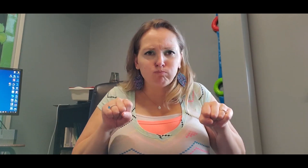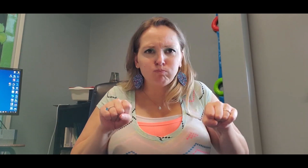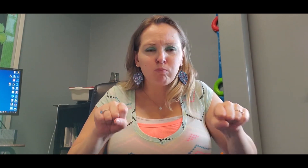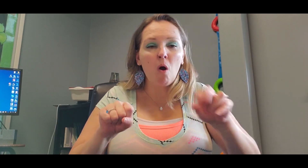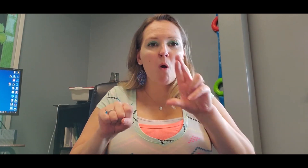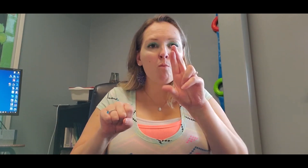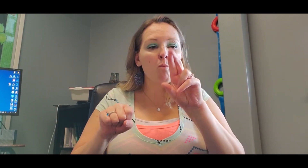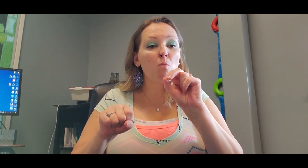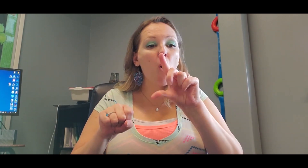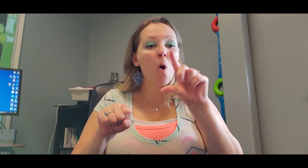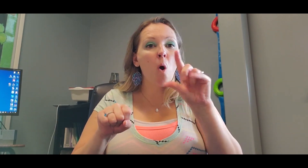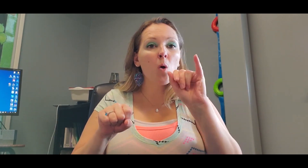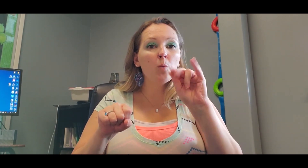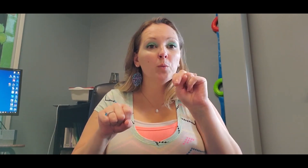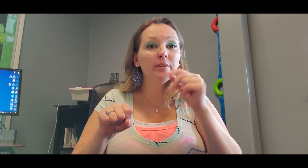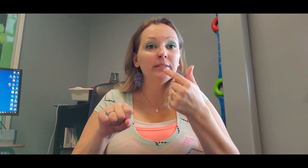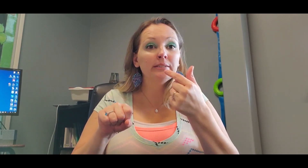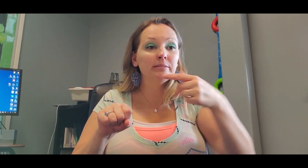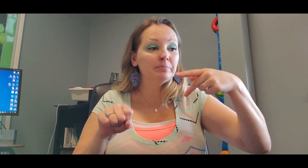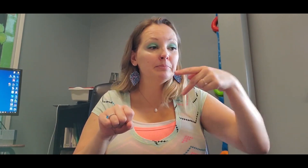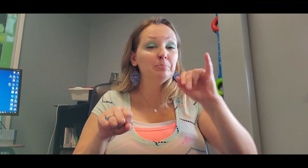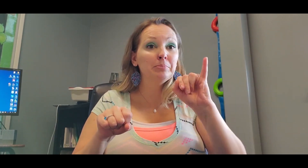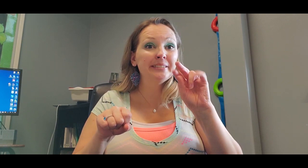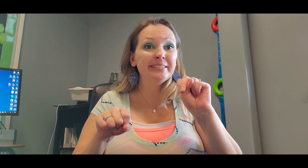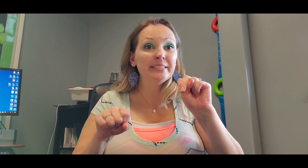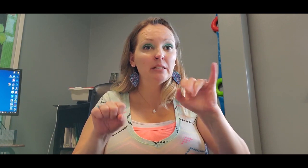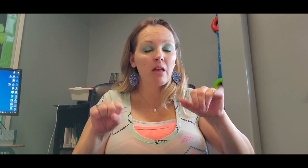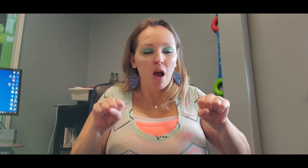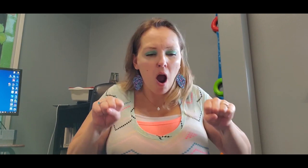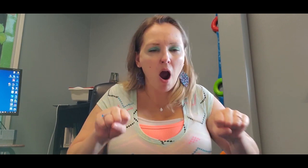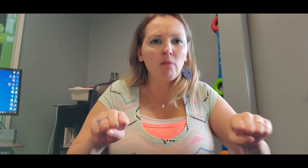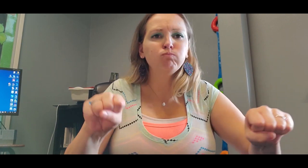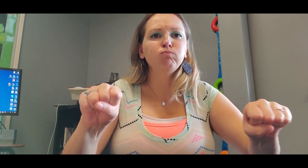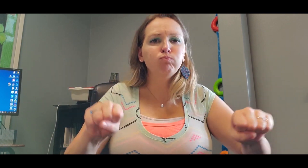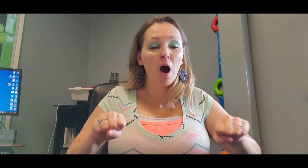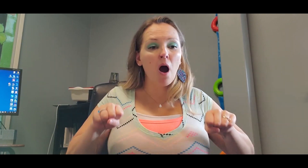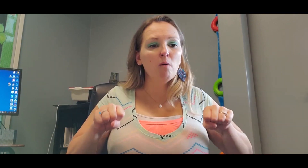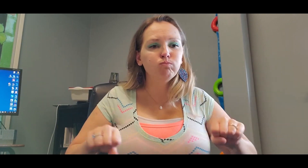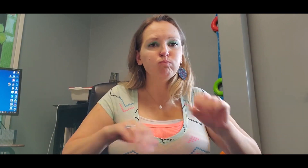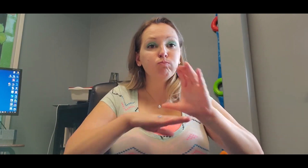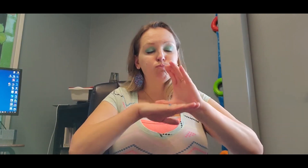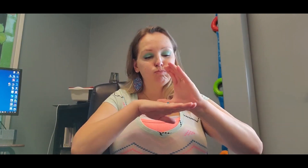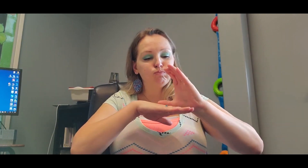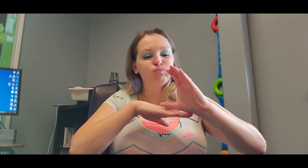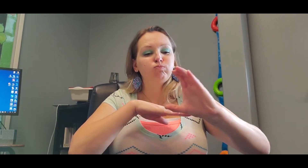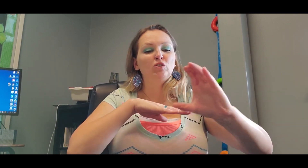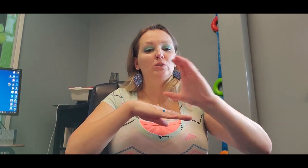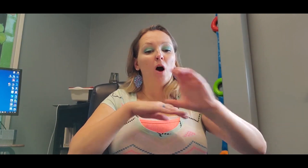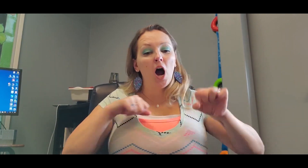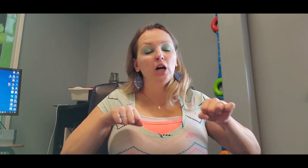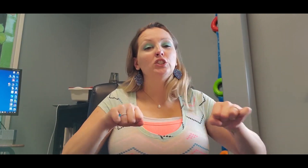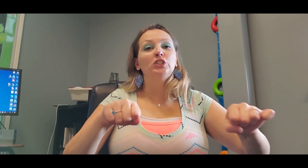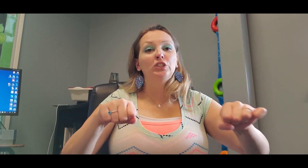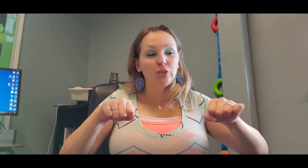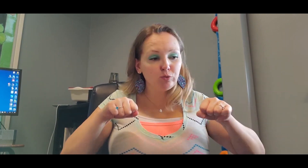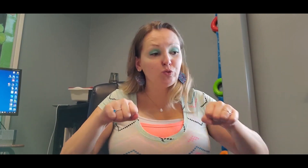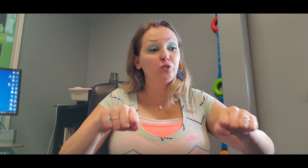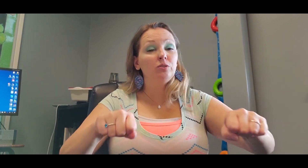dough. She uses a rolling pin and goes back and forth. It starts out very thick, but